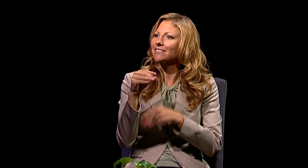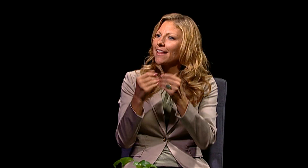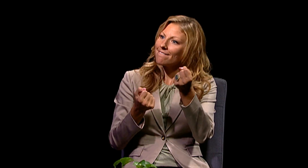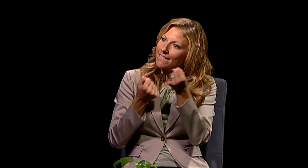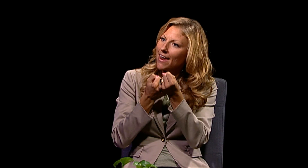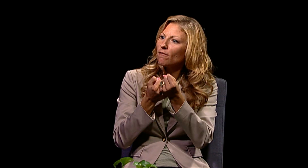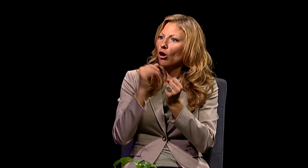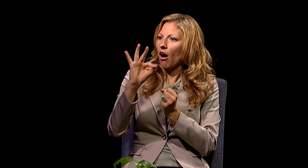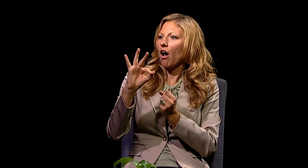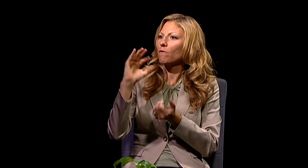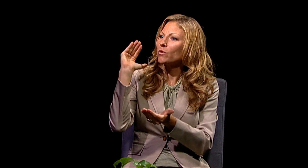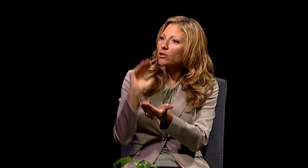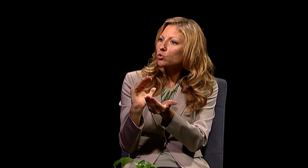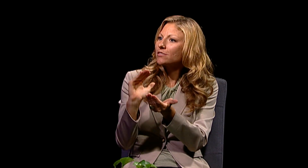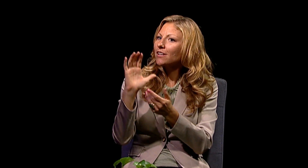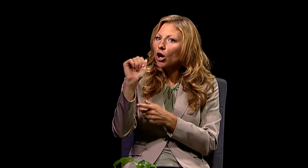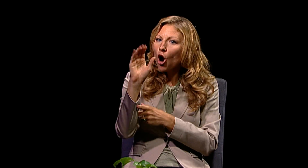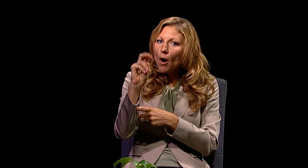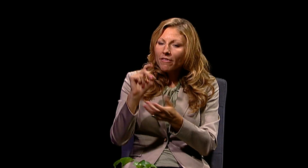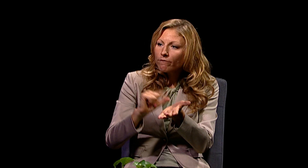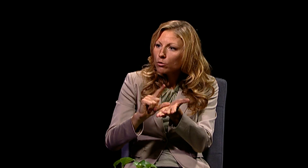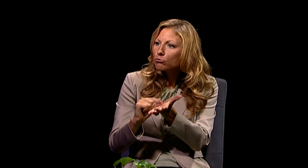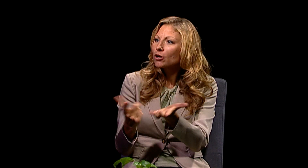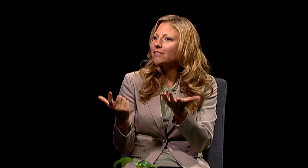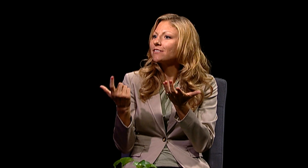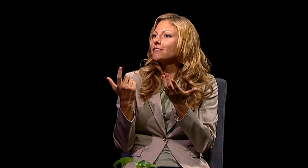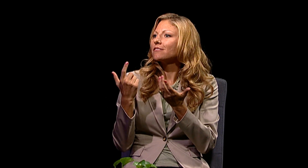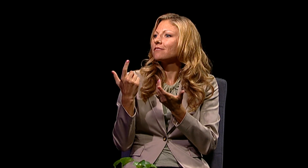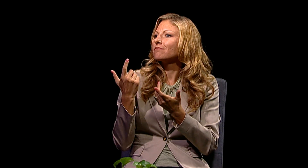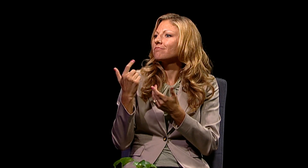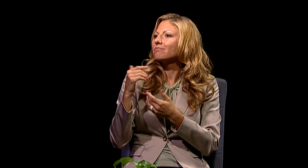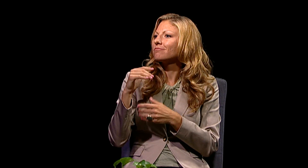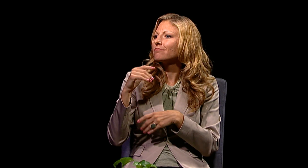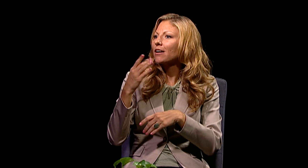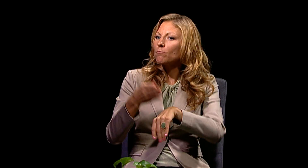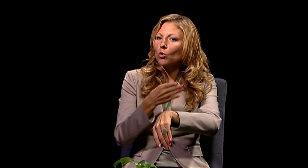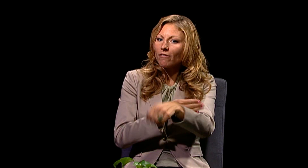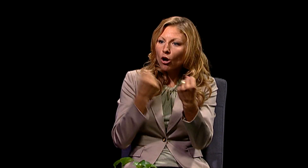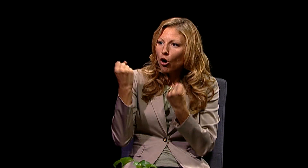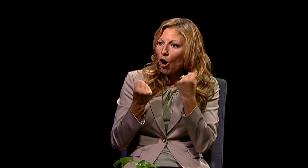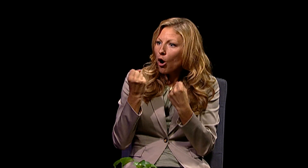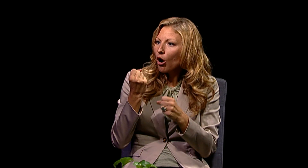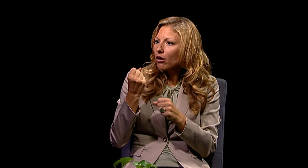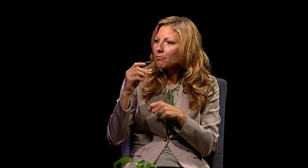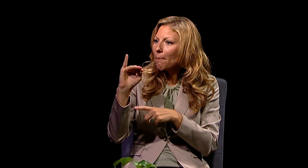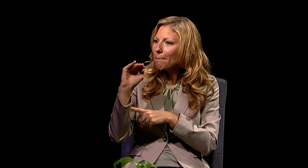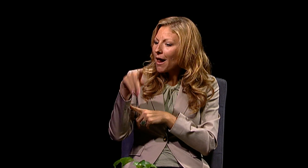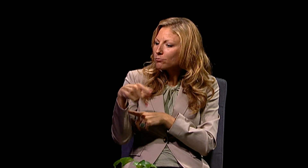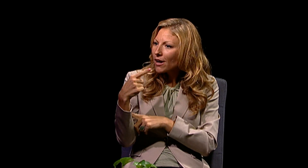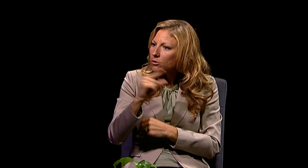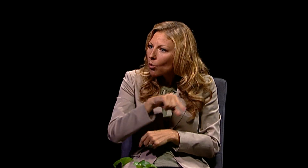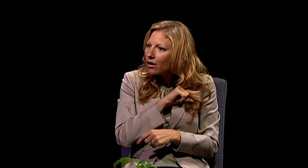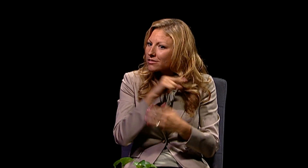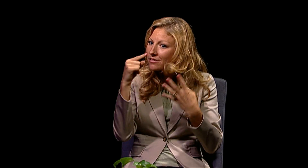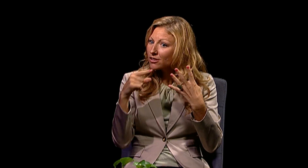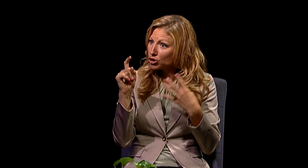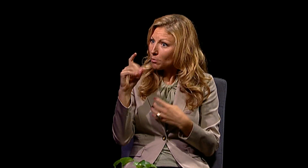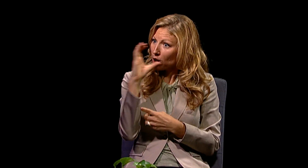So should we choose politicians that are in favor of reducing carbon footprints or improving,